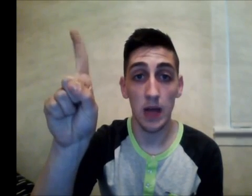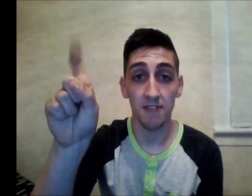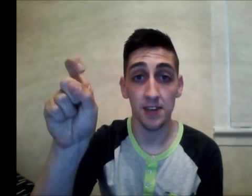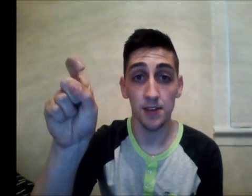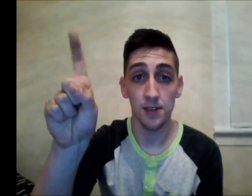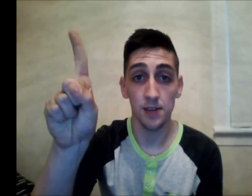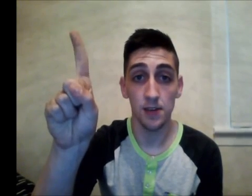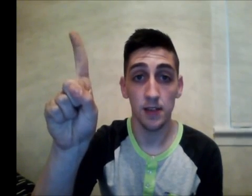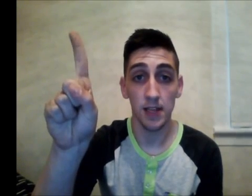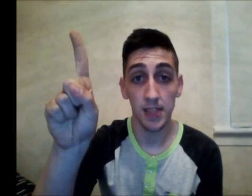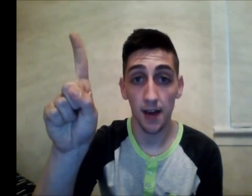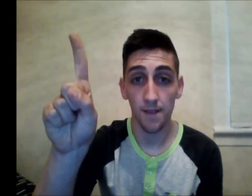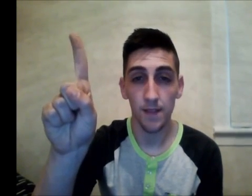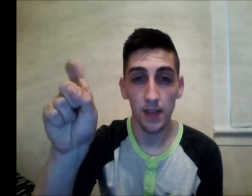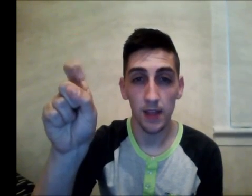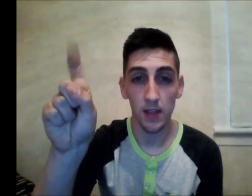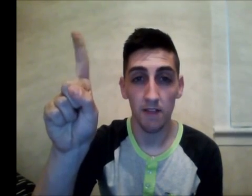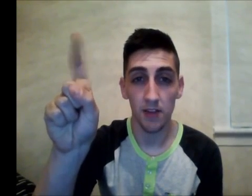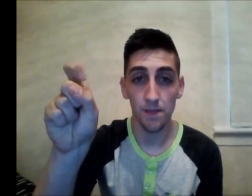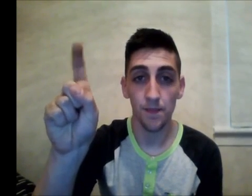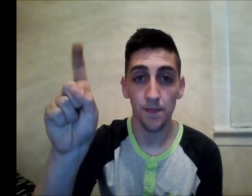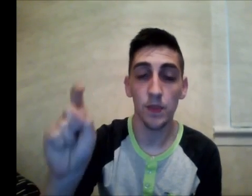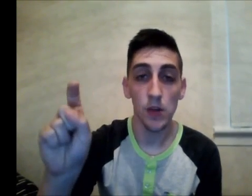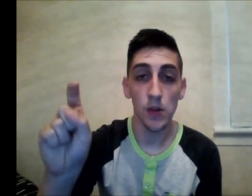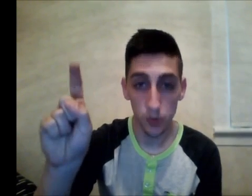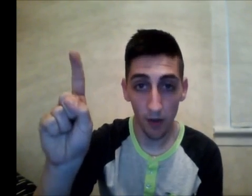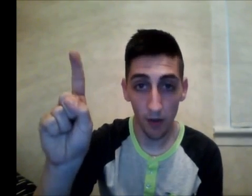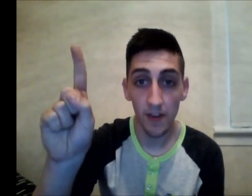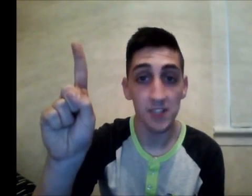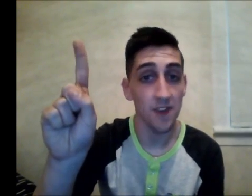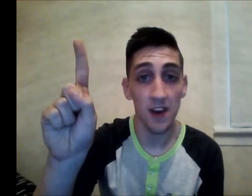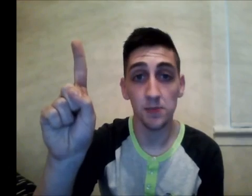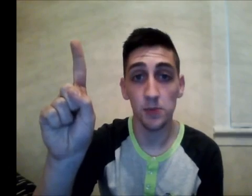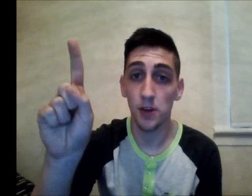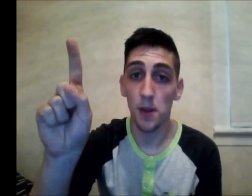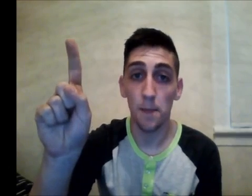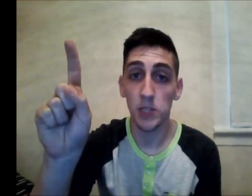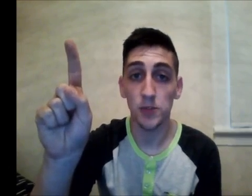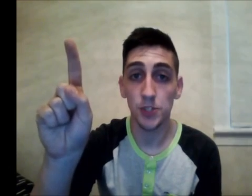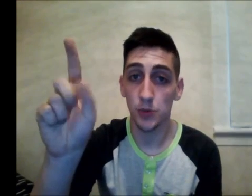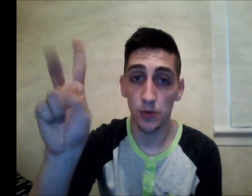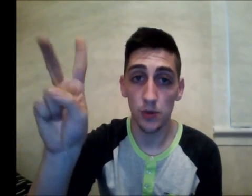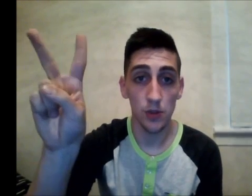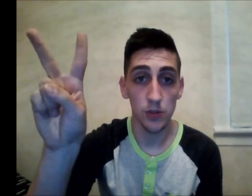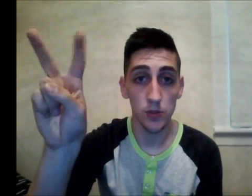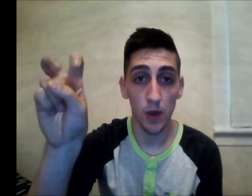11, like that, 11. 12 is very similar, but it's with a 2, so 12.